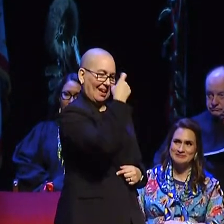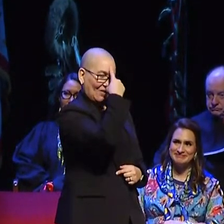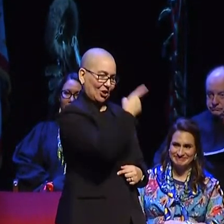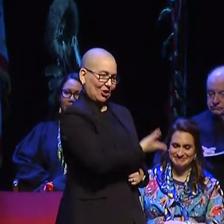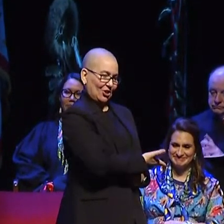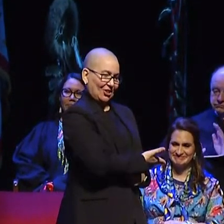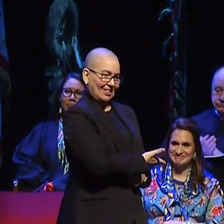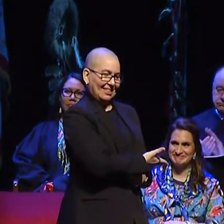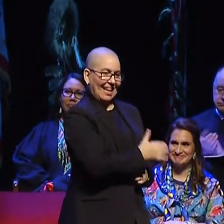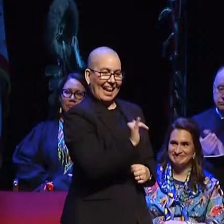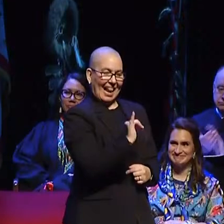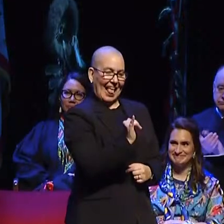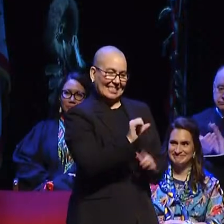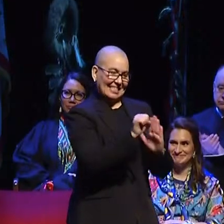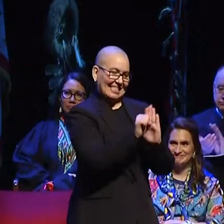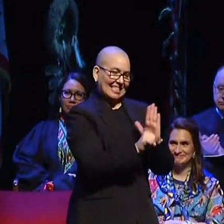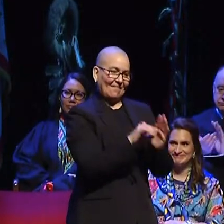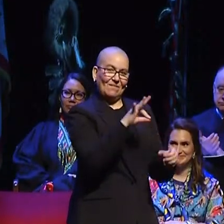hearts are with you.